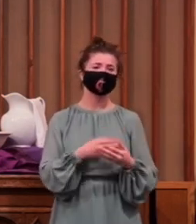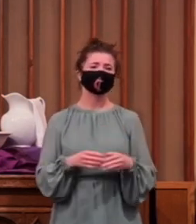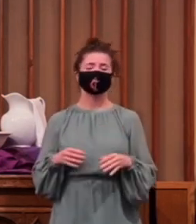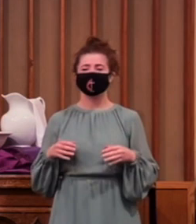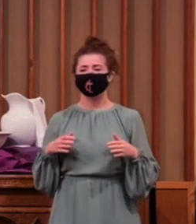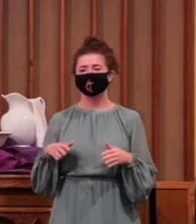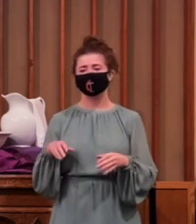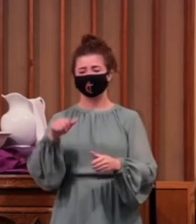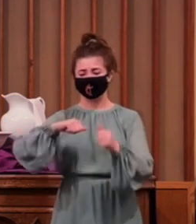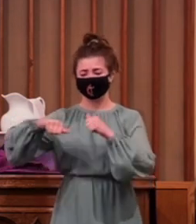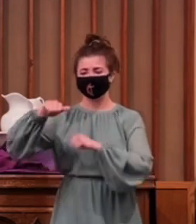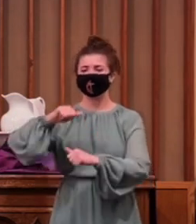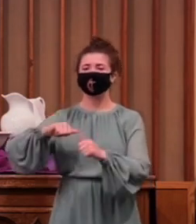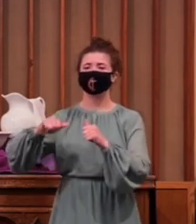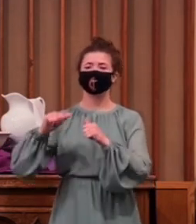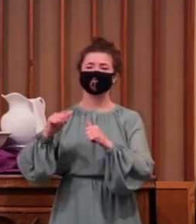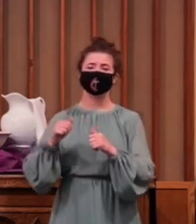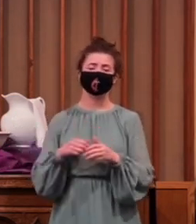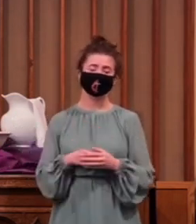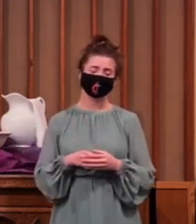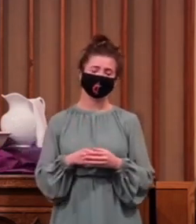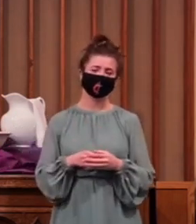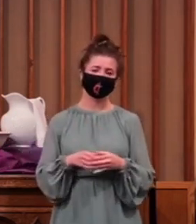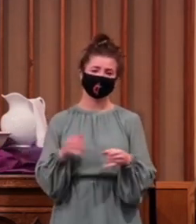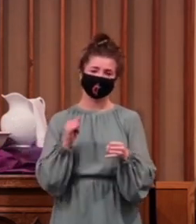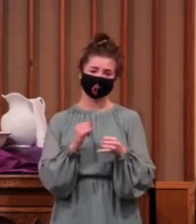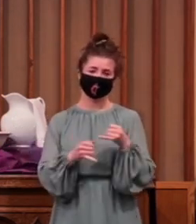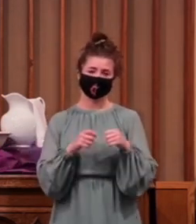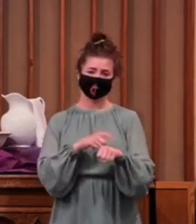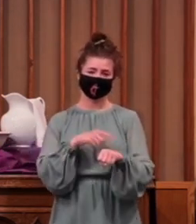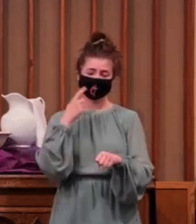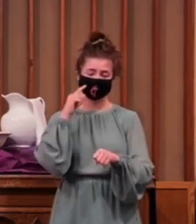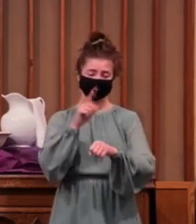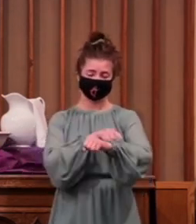hall. At least the last time for some